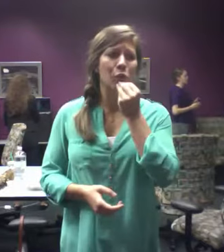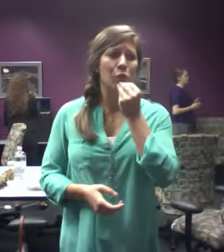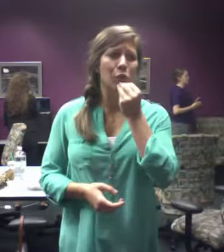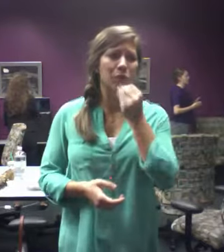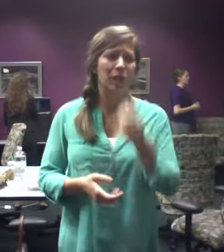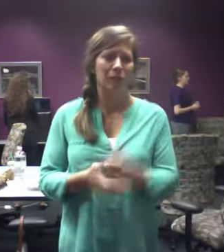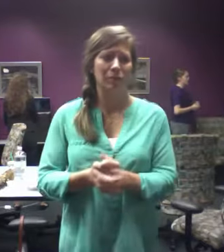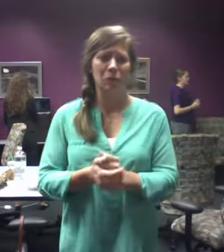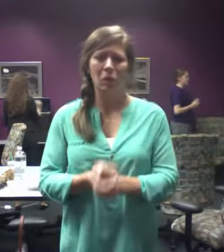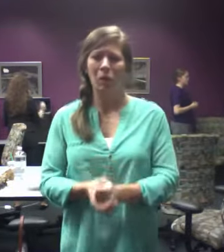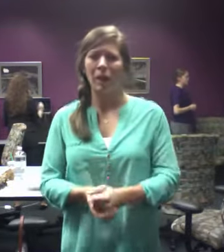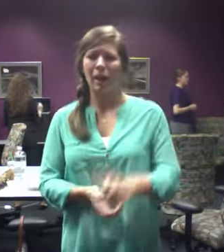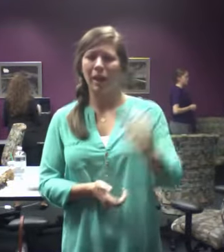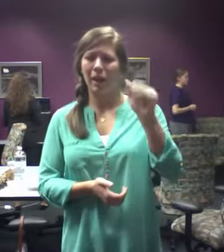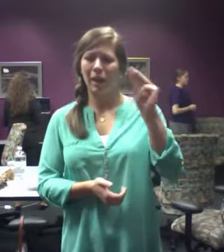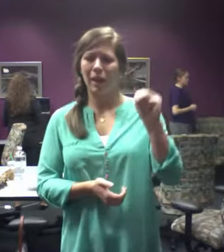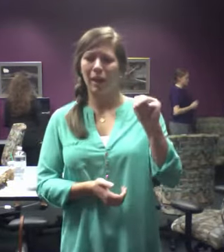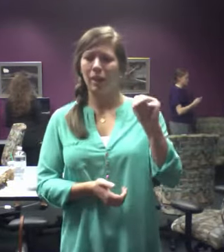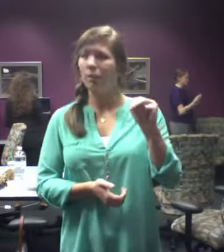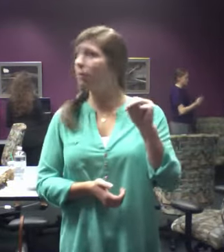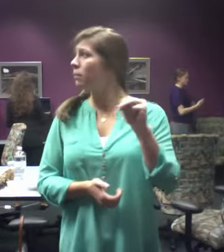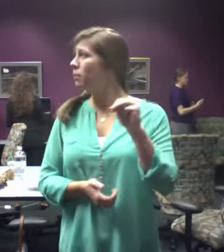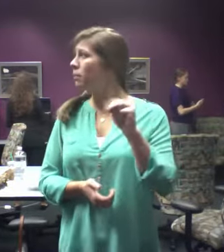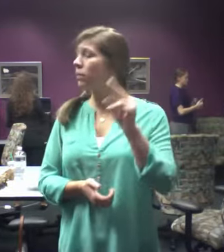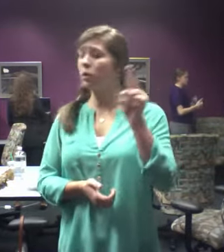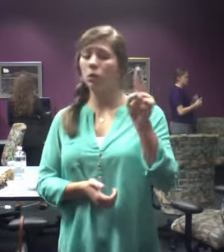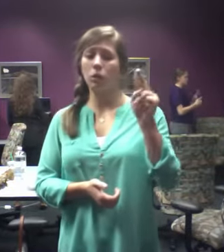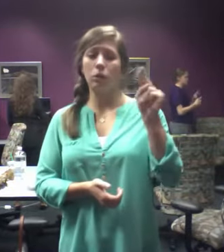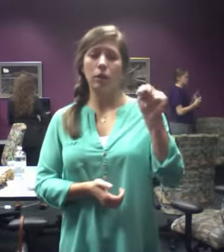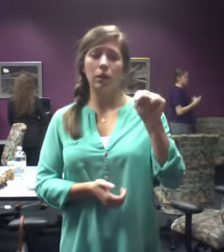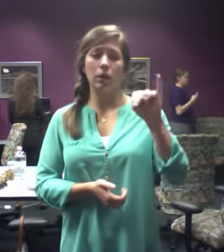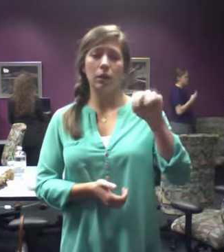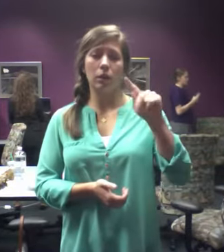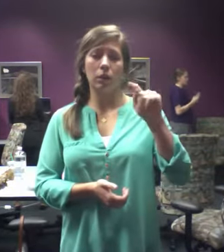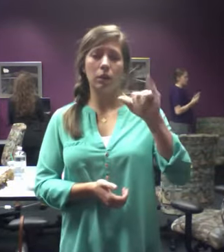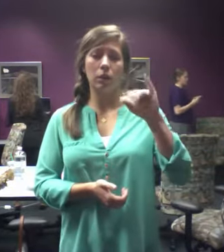support. We're going to look at a pie graph.